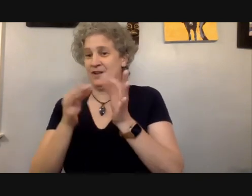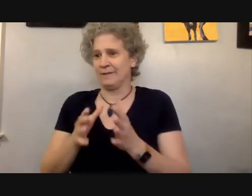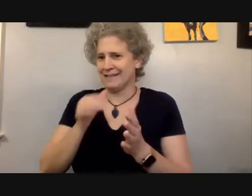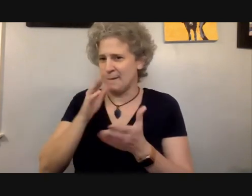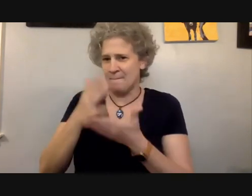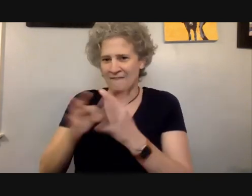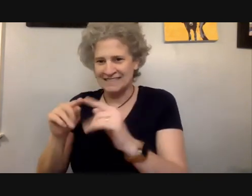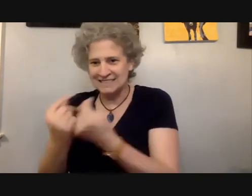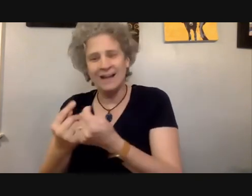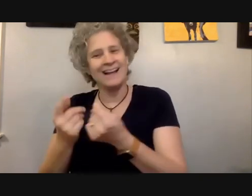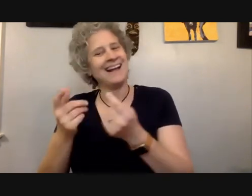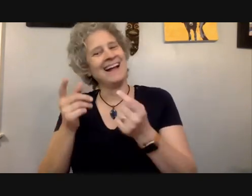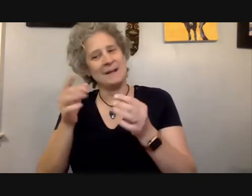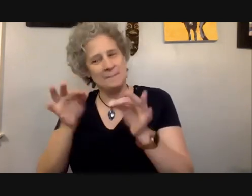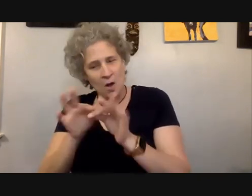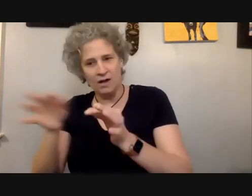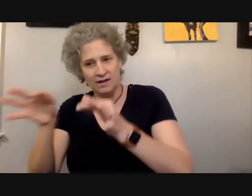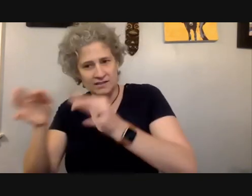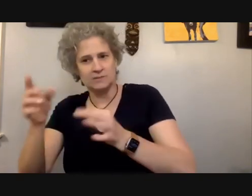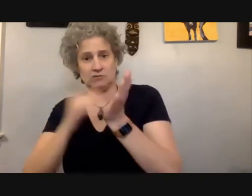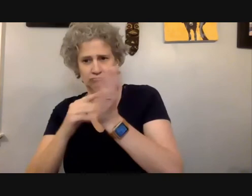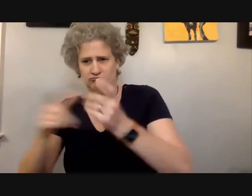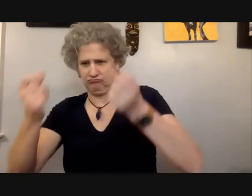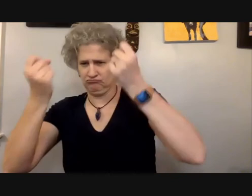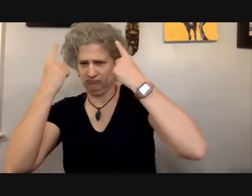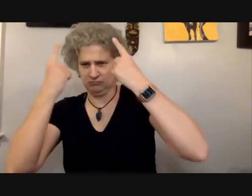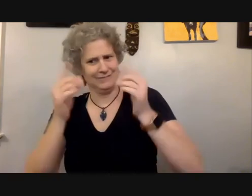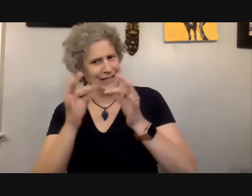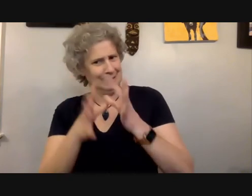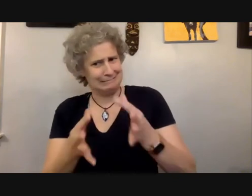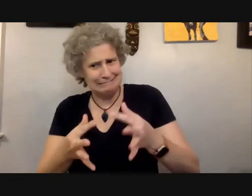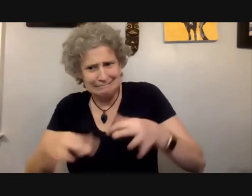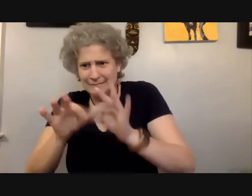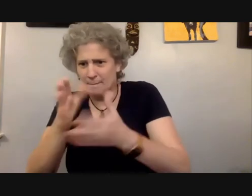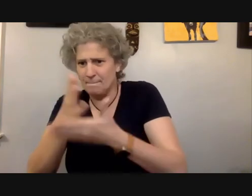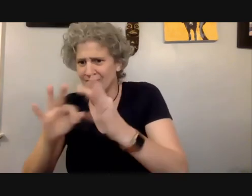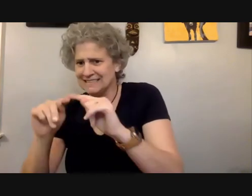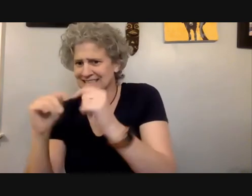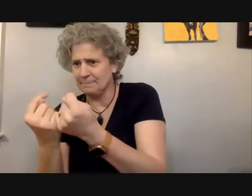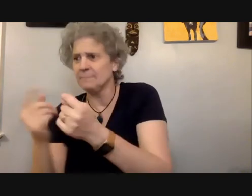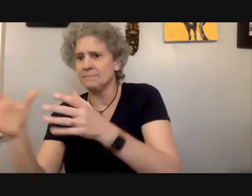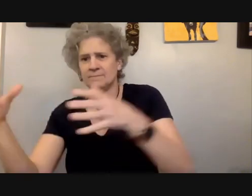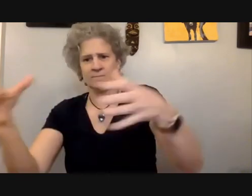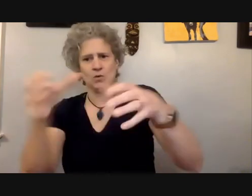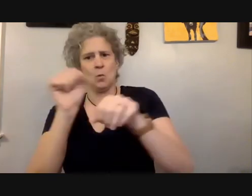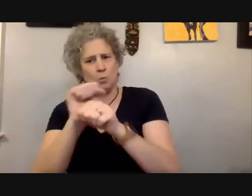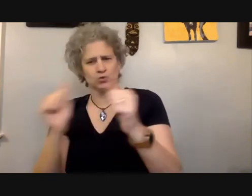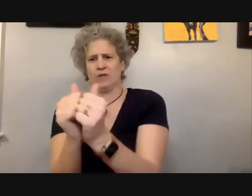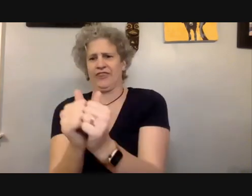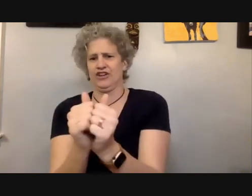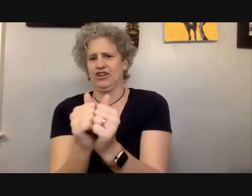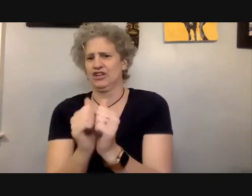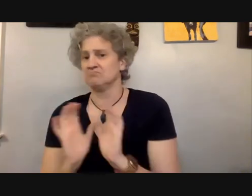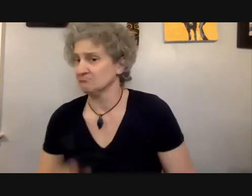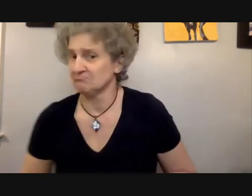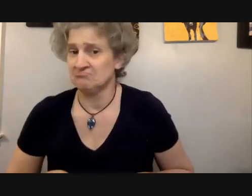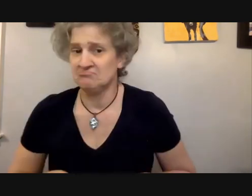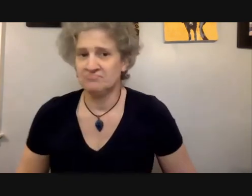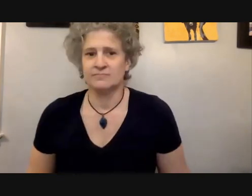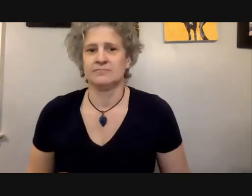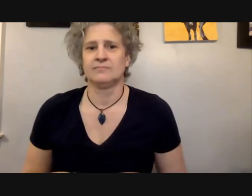Now, it's interesting. There's some dynamics sometimes between the medical team and the interpreter, and it's very important that in medical situations, you have an